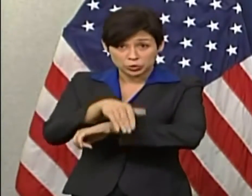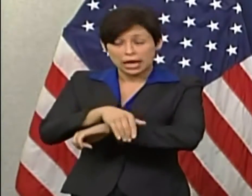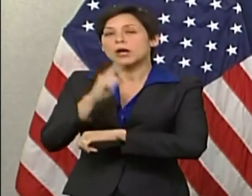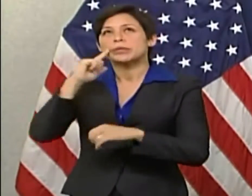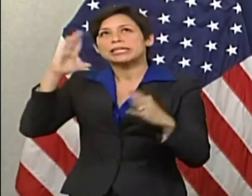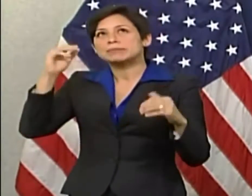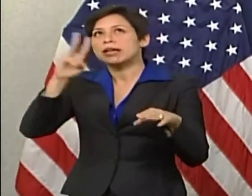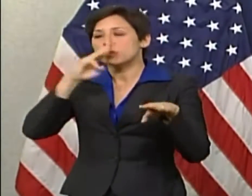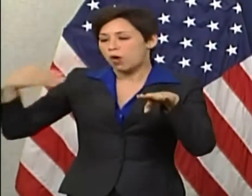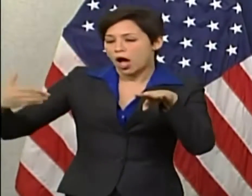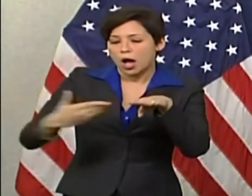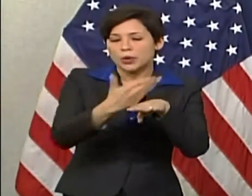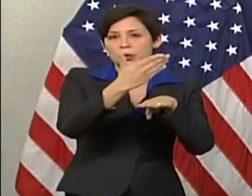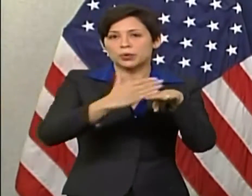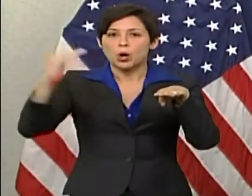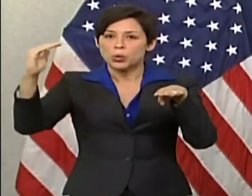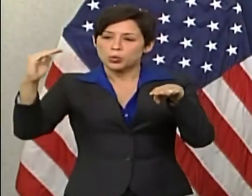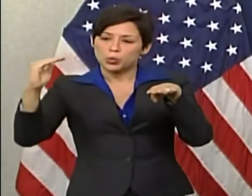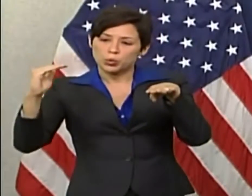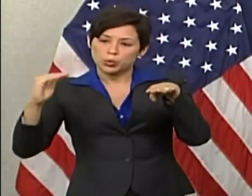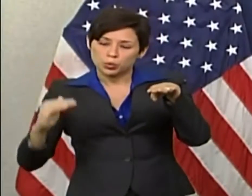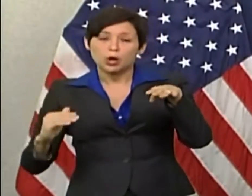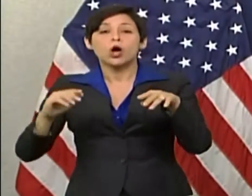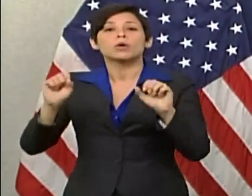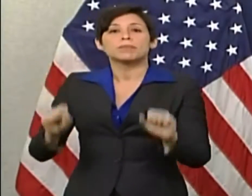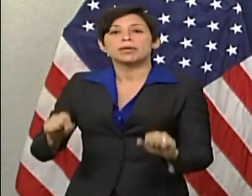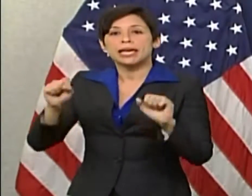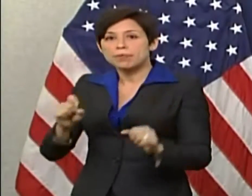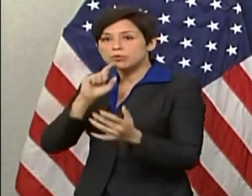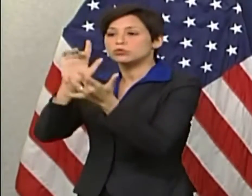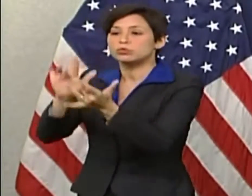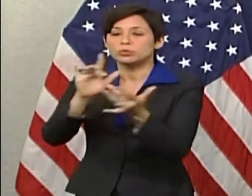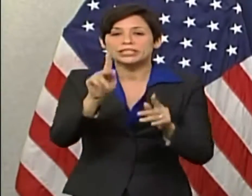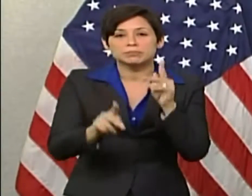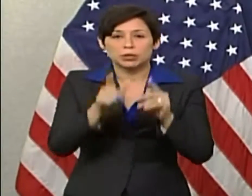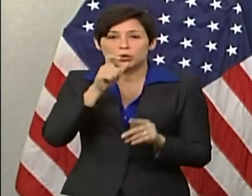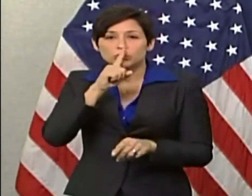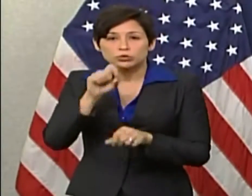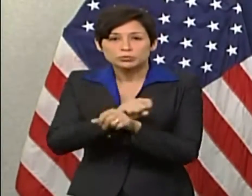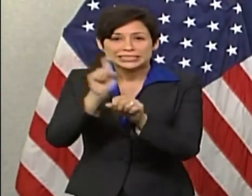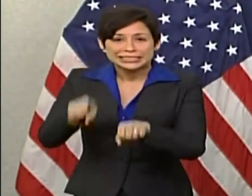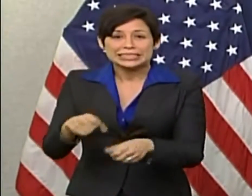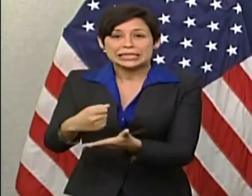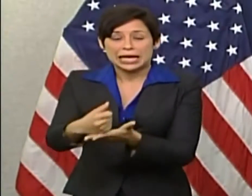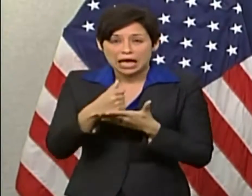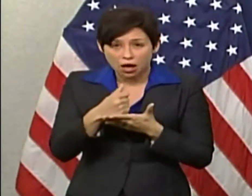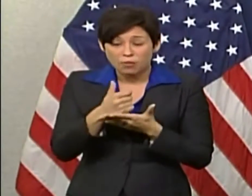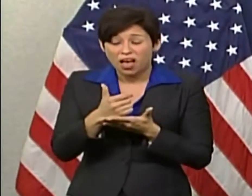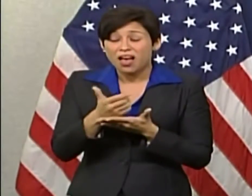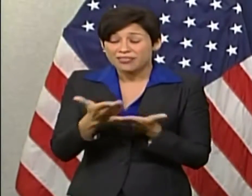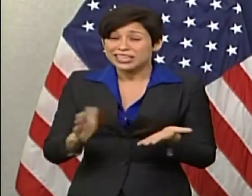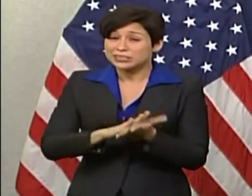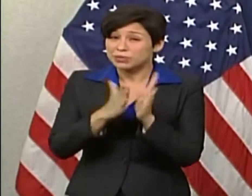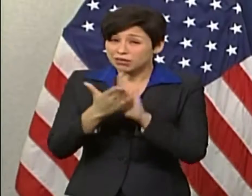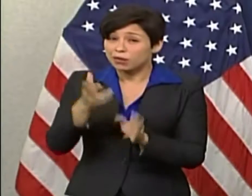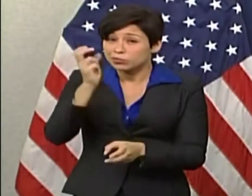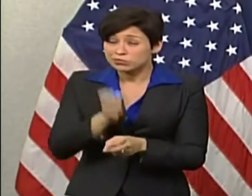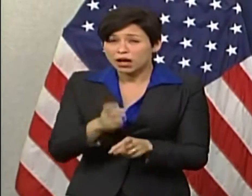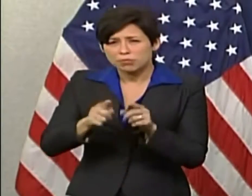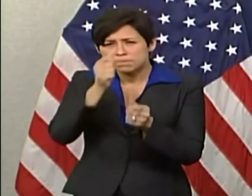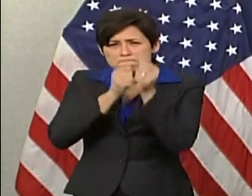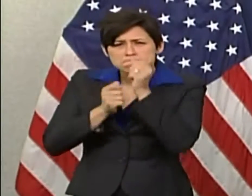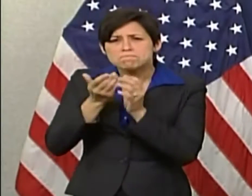to recede, and we'll be able to get to people who need the help. Things have gotten tough, but we're going to get through this together,